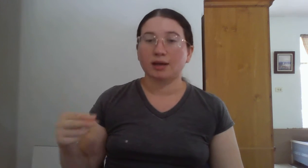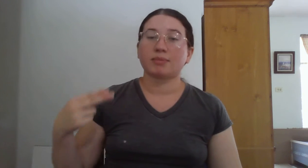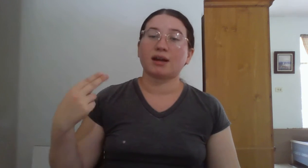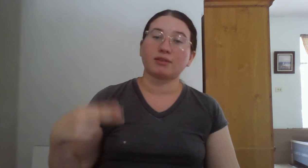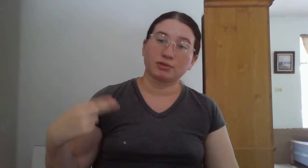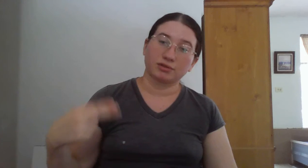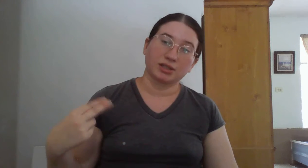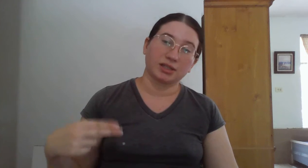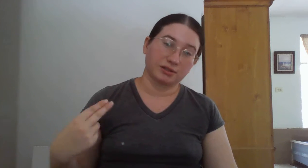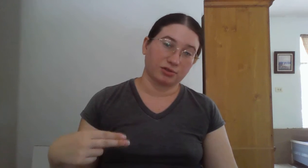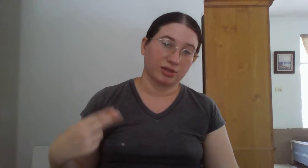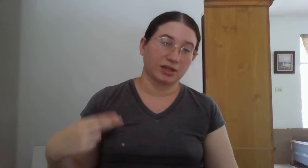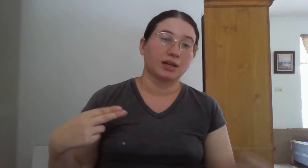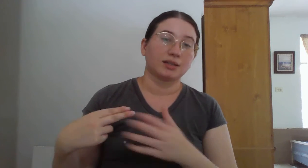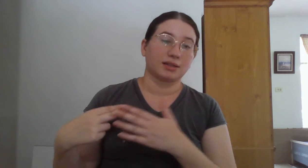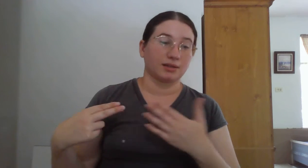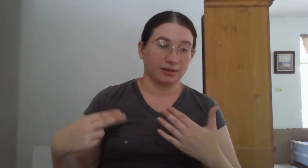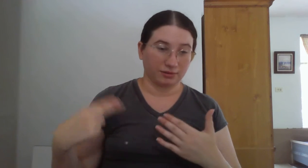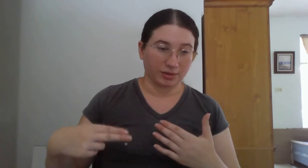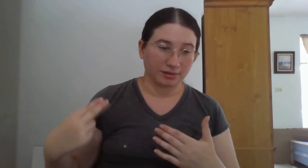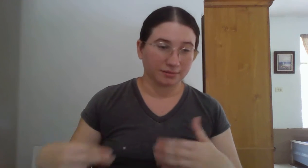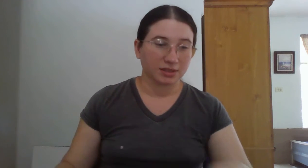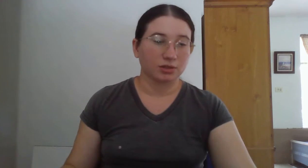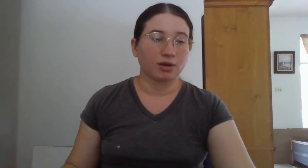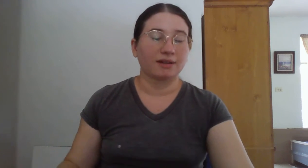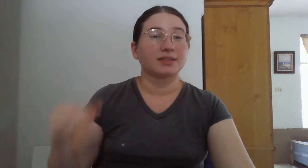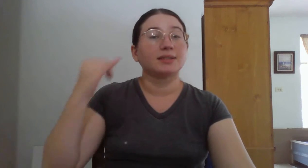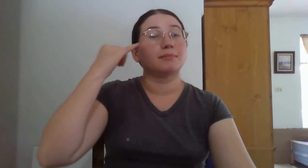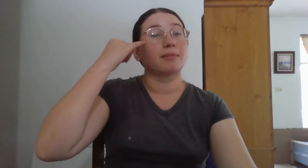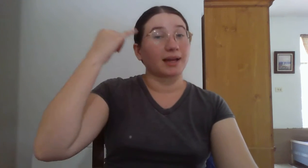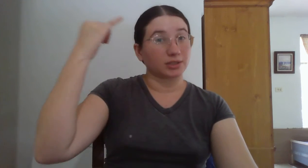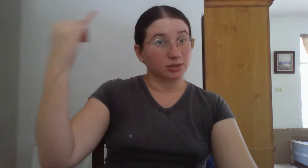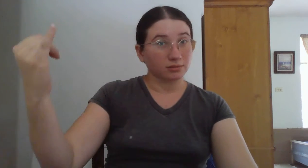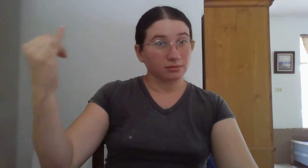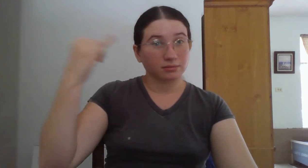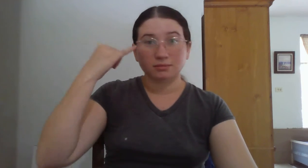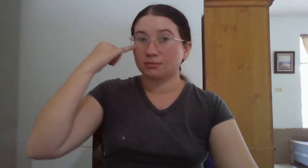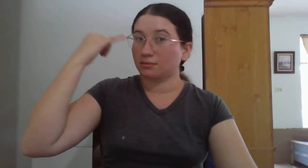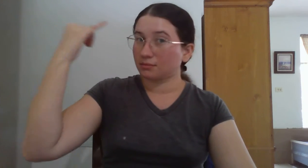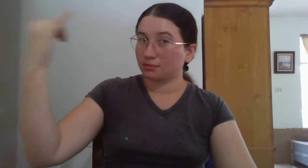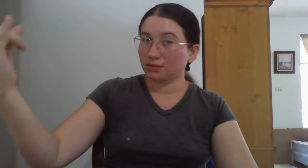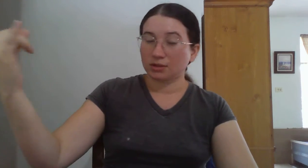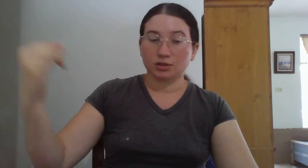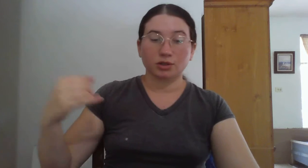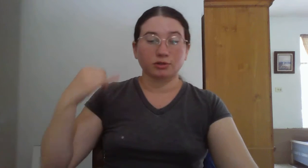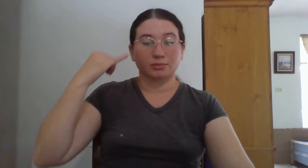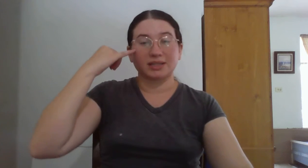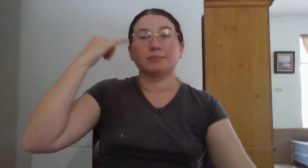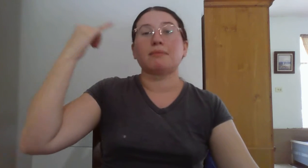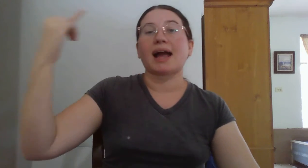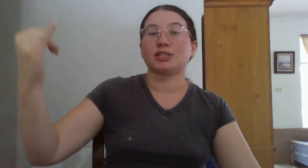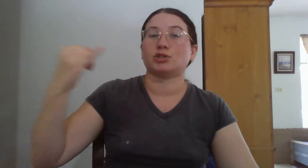but I've also seen history done this way. You have imagine. This could also be imagine